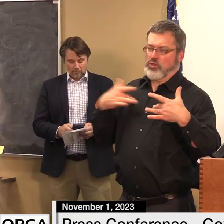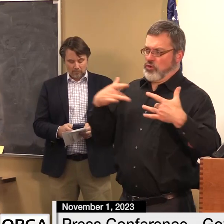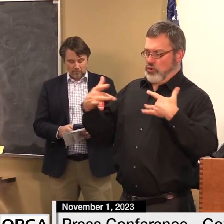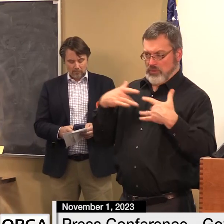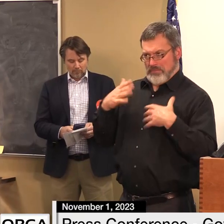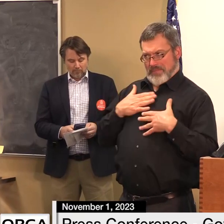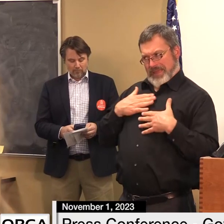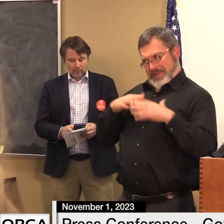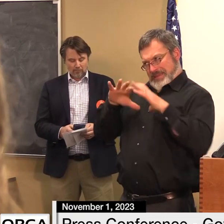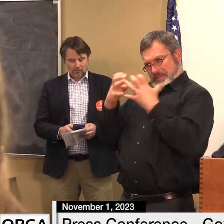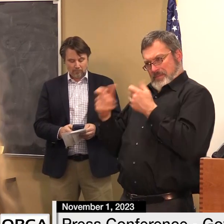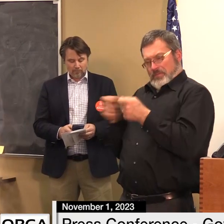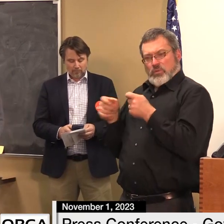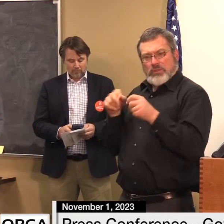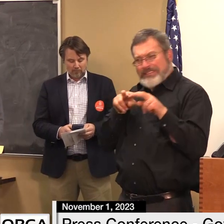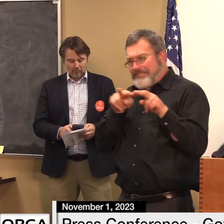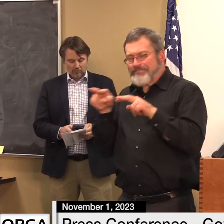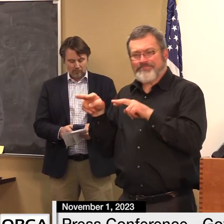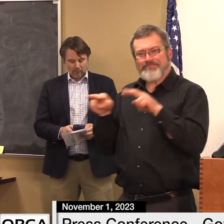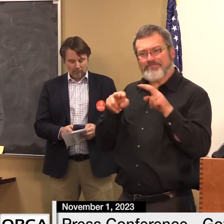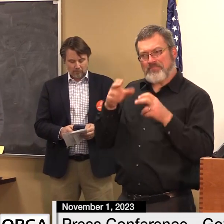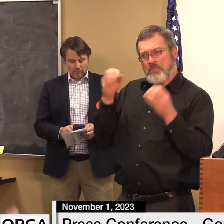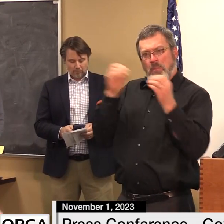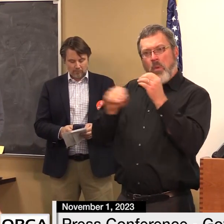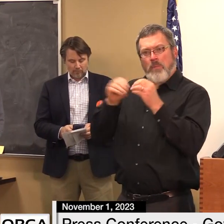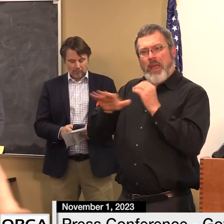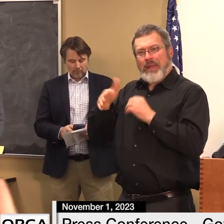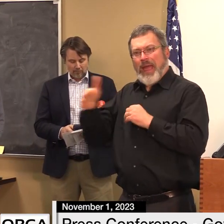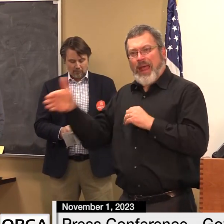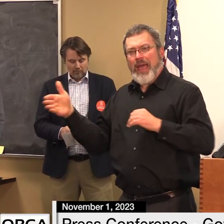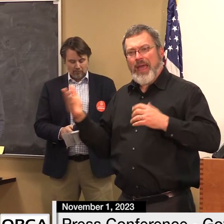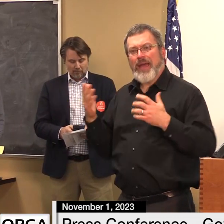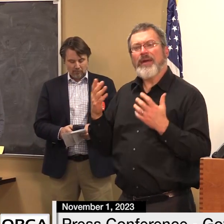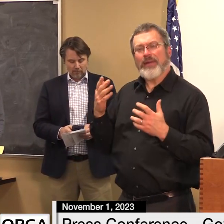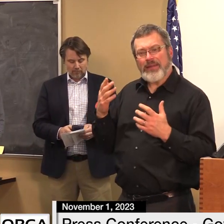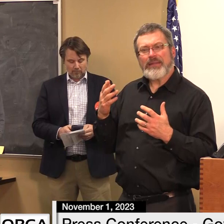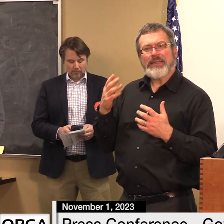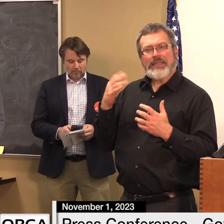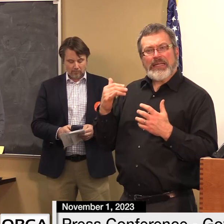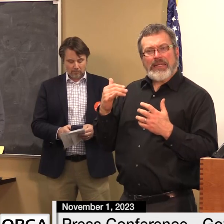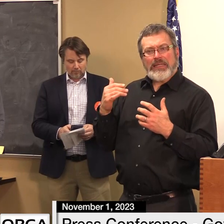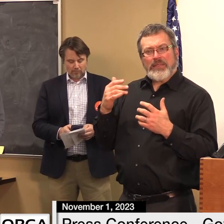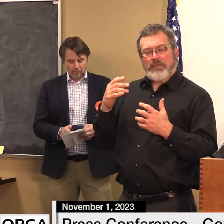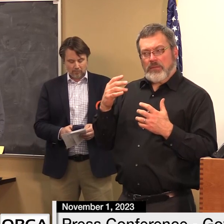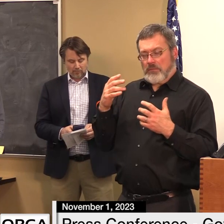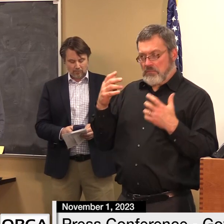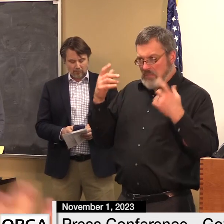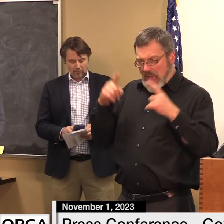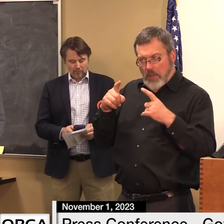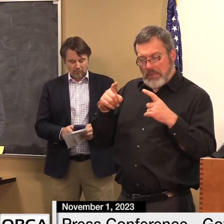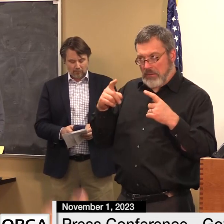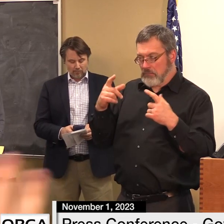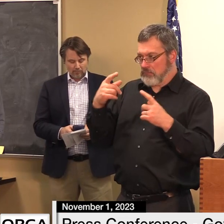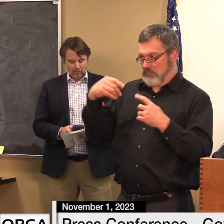building for a while, and then it seems to have hit us all in one month. I will say,